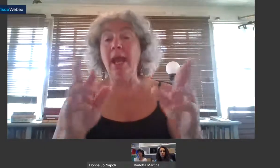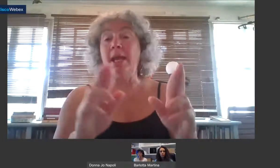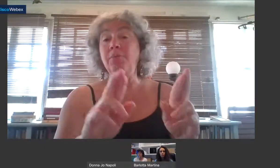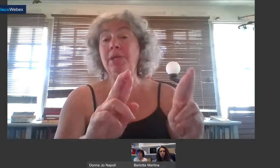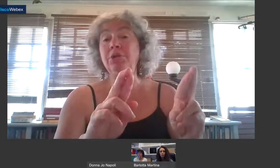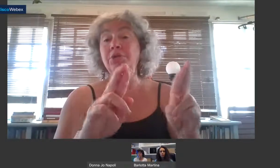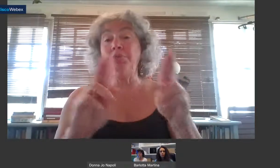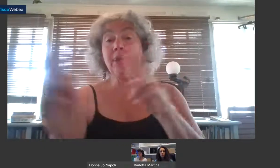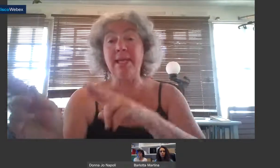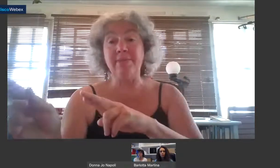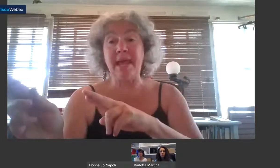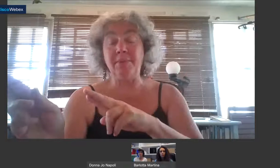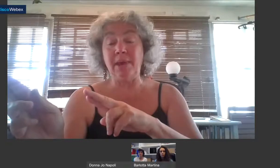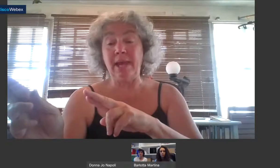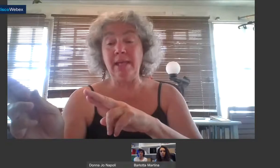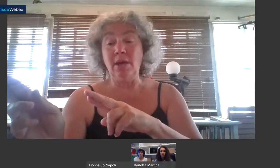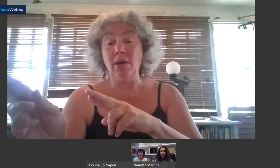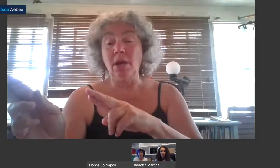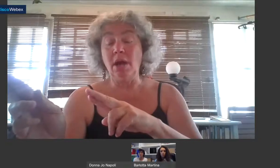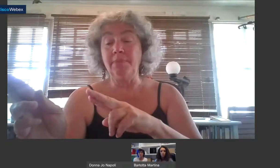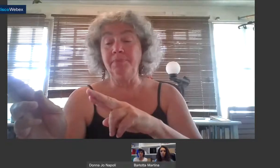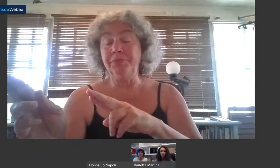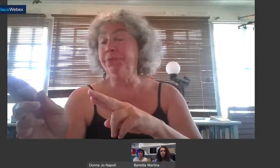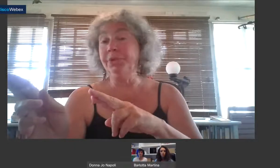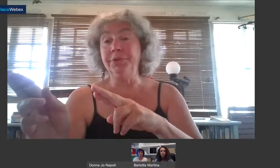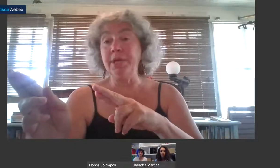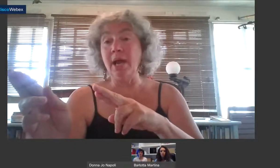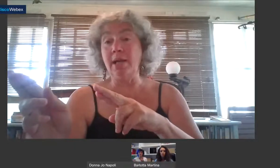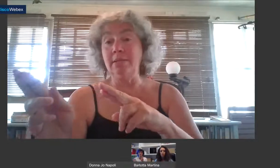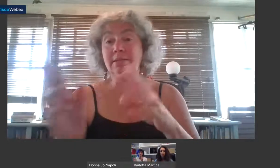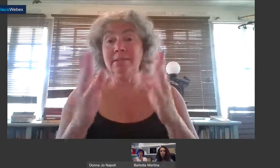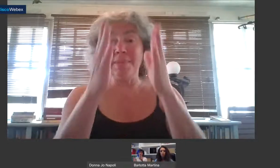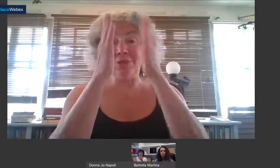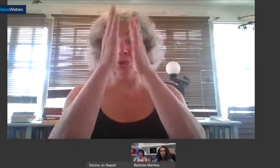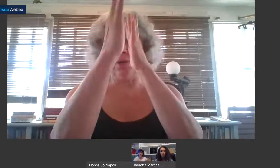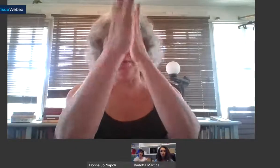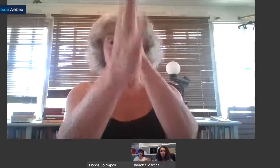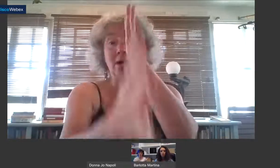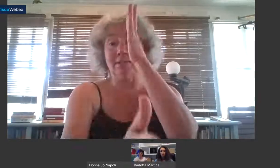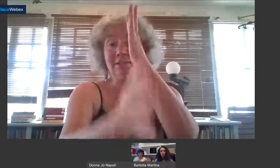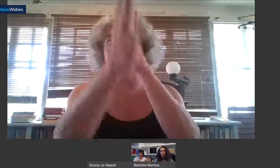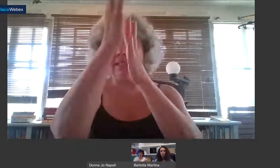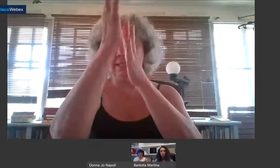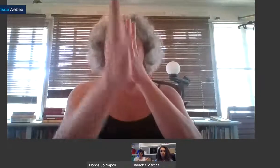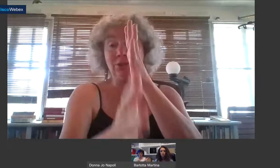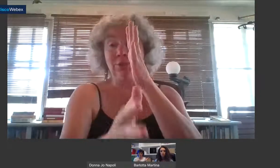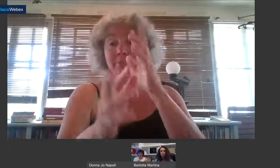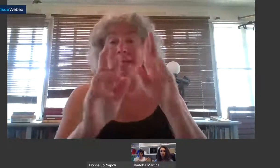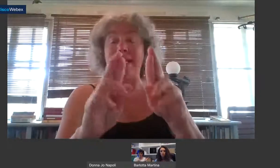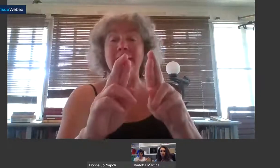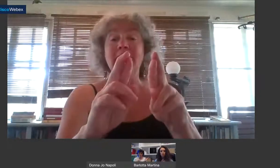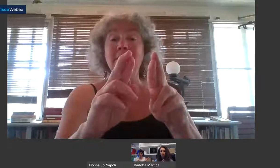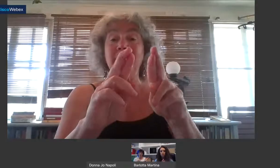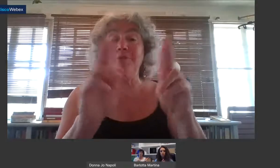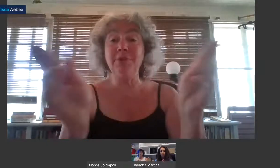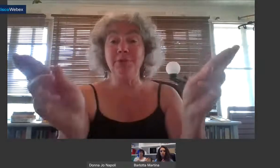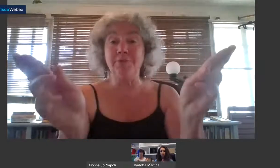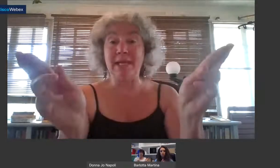And when you do ready that way, you're not symmetrical across this mid-sagittal plane. But if you do ready